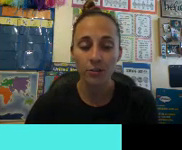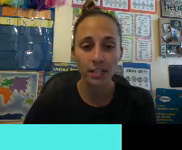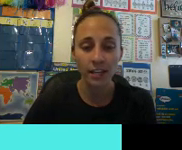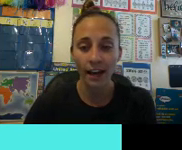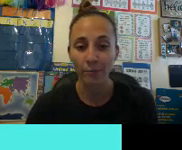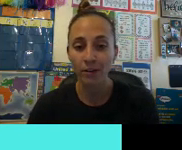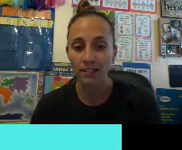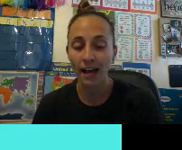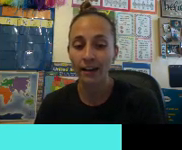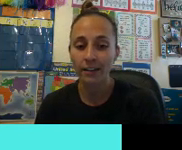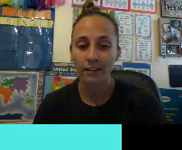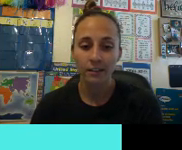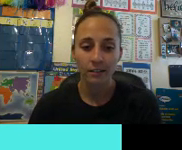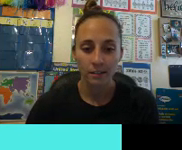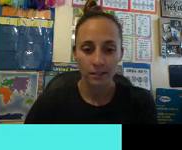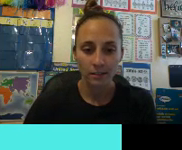hungry, thirsty, happy, or sad.